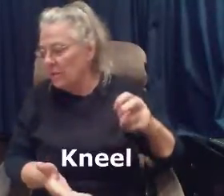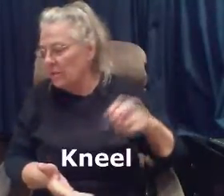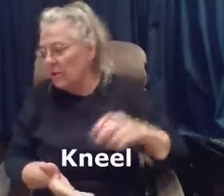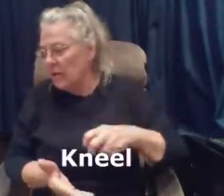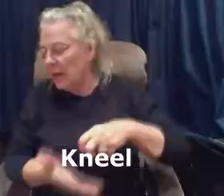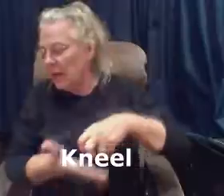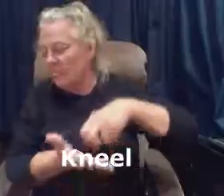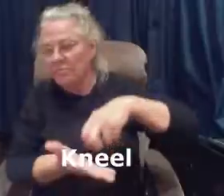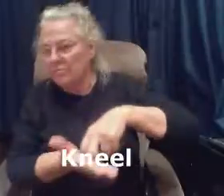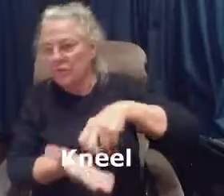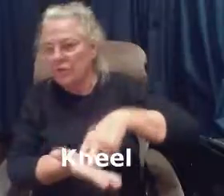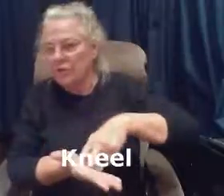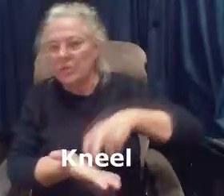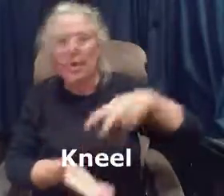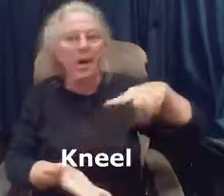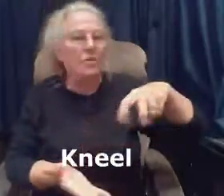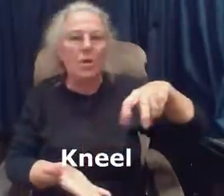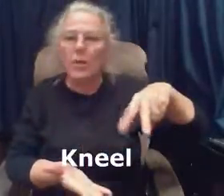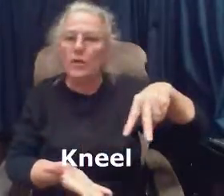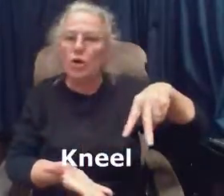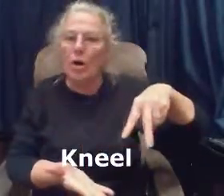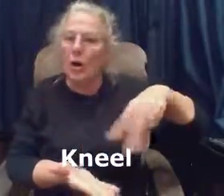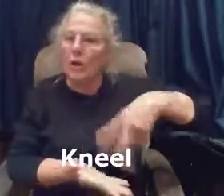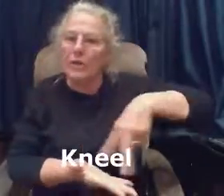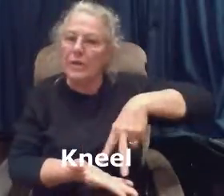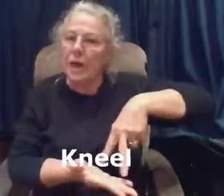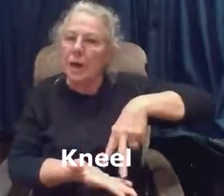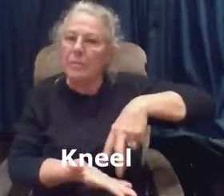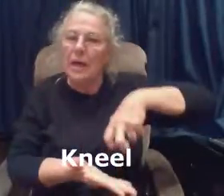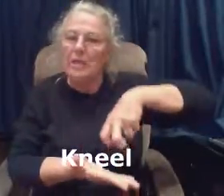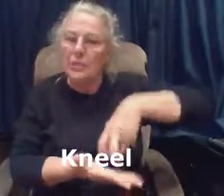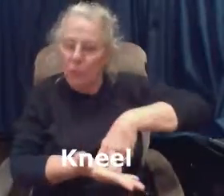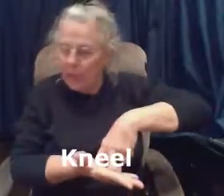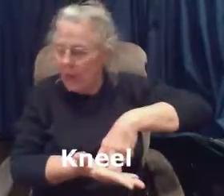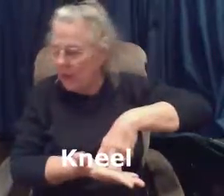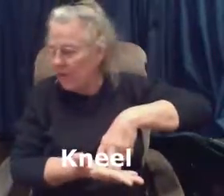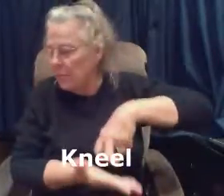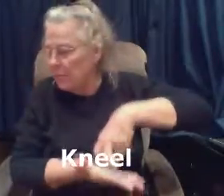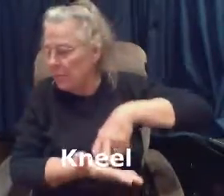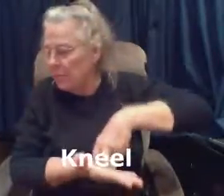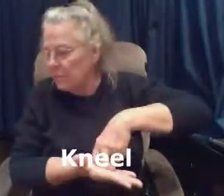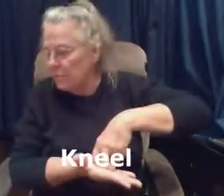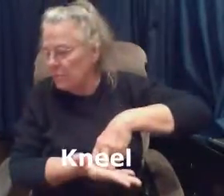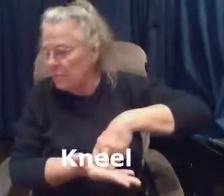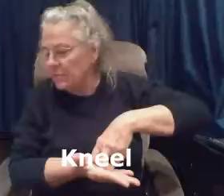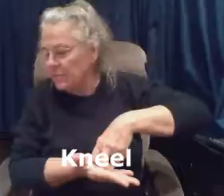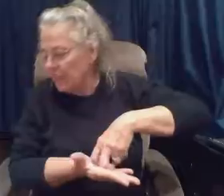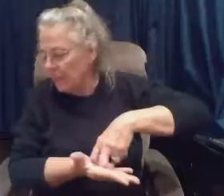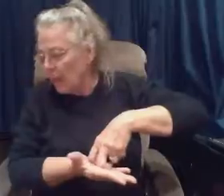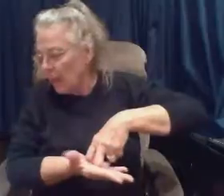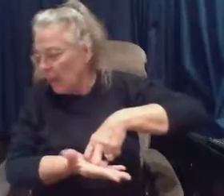Knelt, and it's just, I talk about Charlie all the time, so have him kneel.